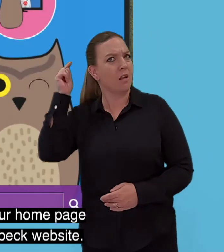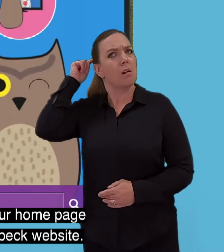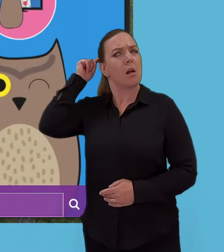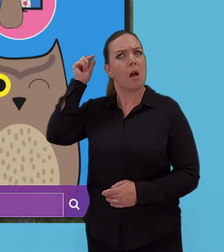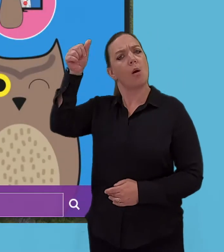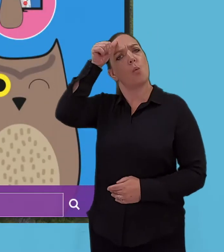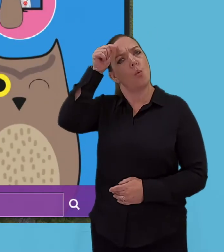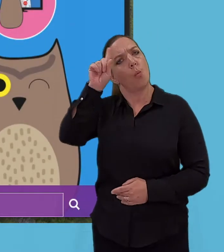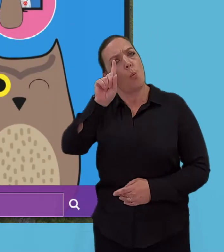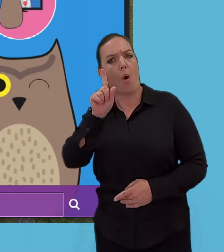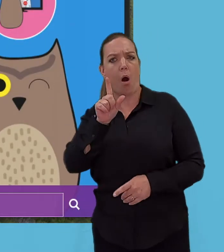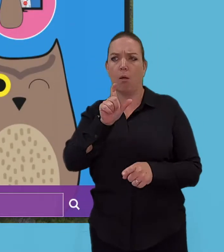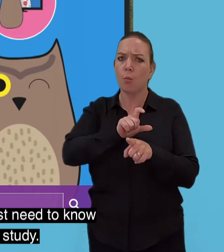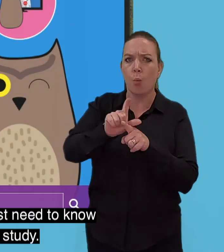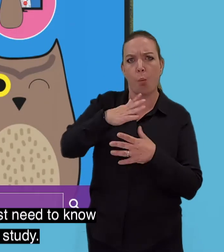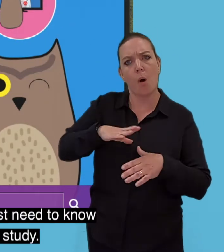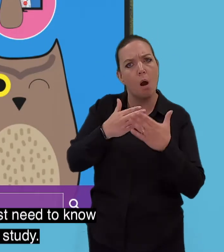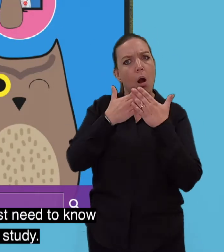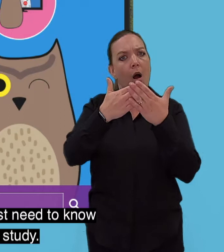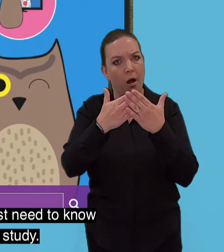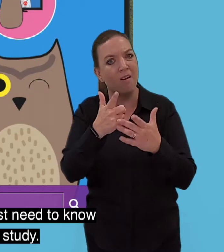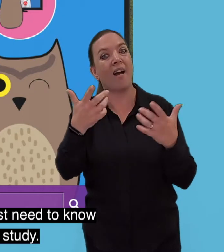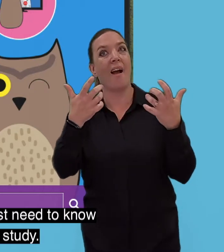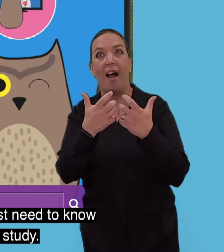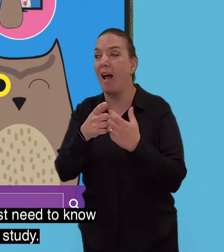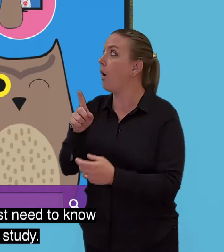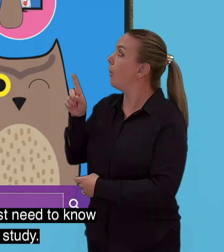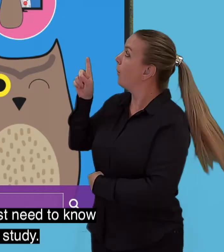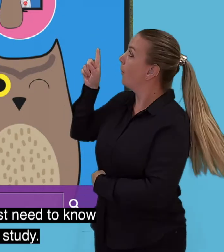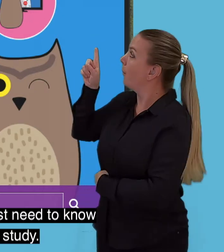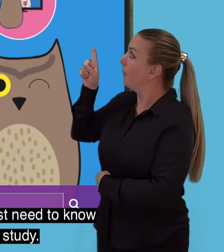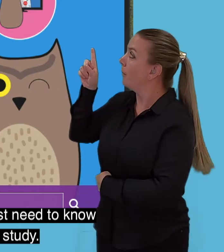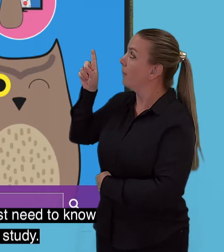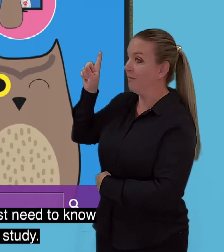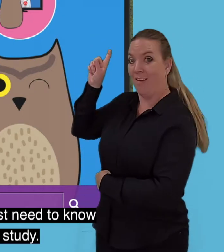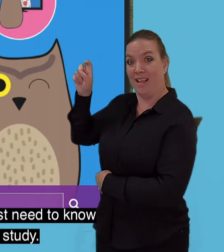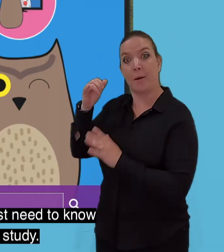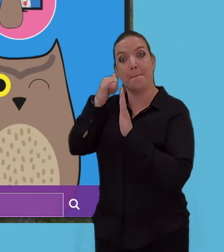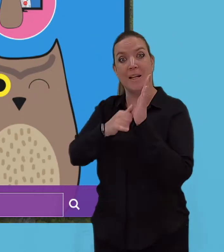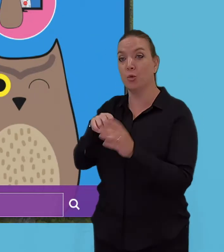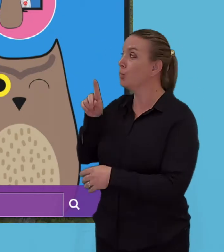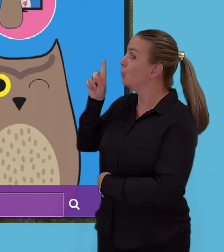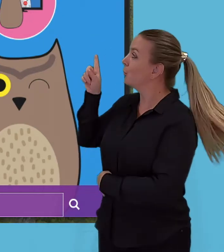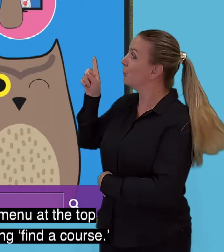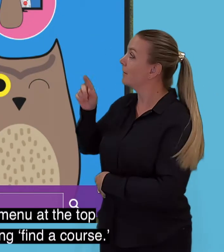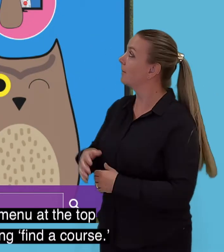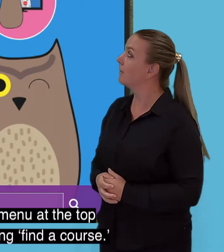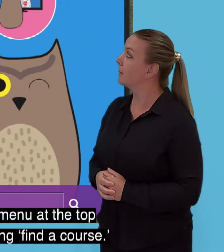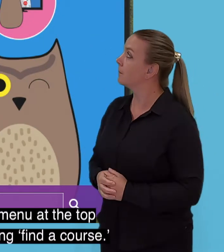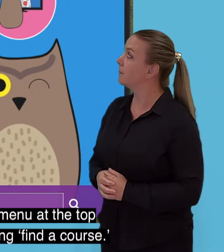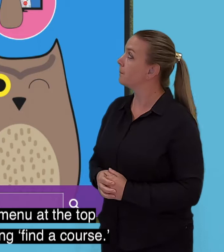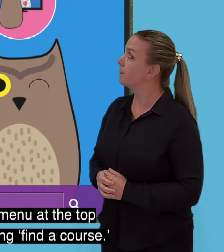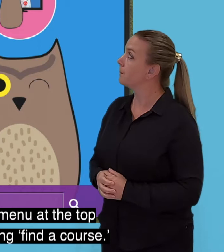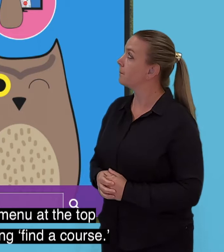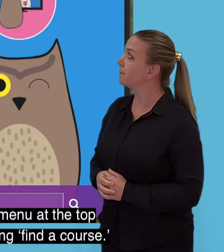Birkbeck website. Now, to apply to Birkbeck, you will first need to know the course you would like to study. This can be found